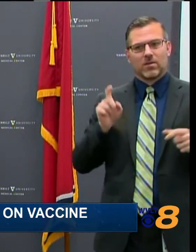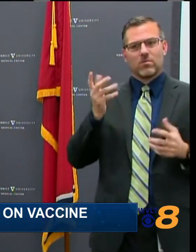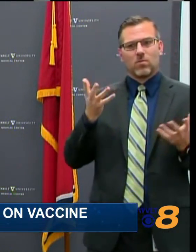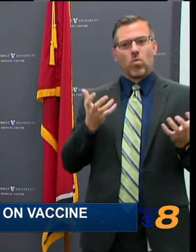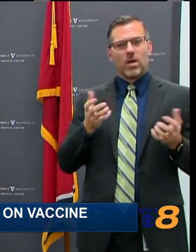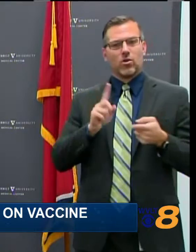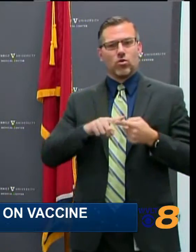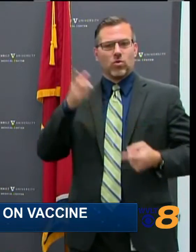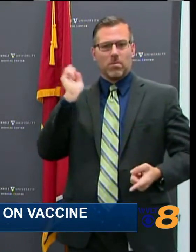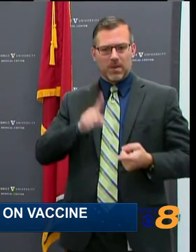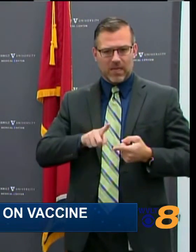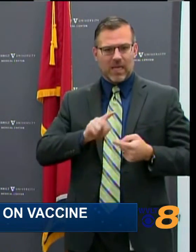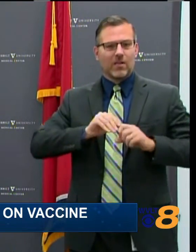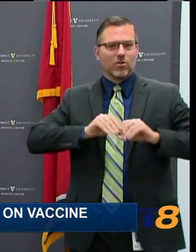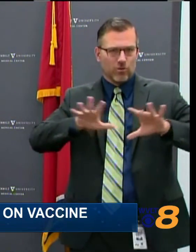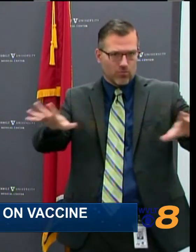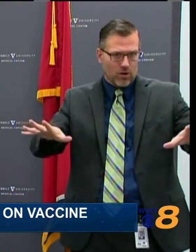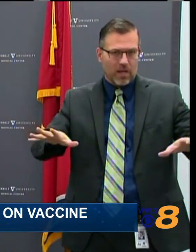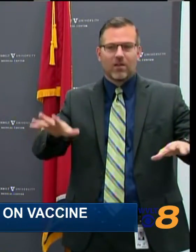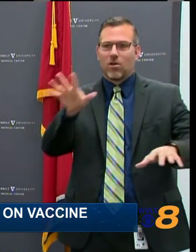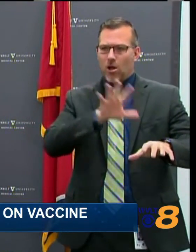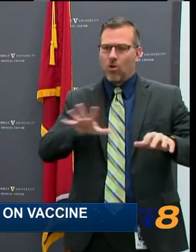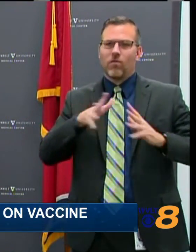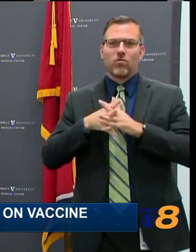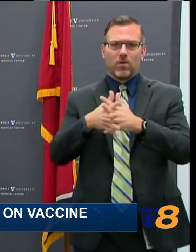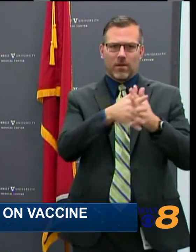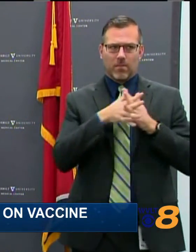of this virus raging across America.